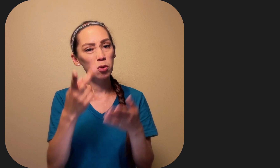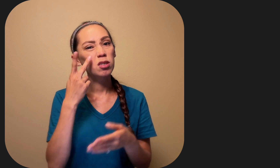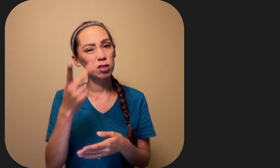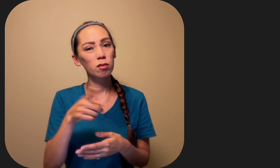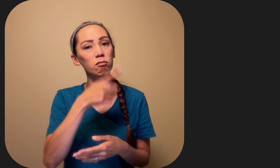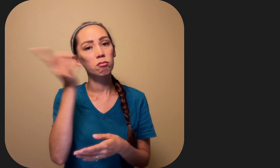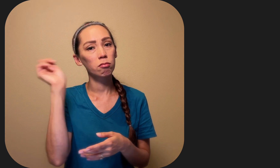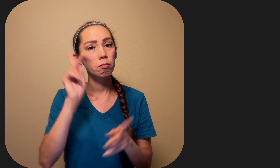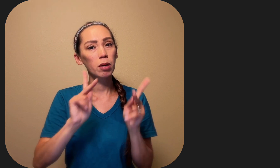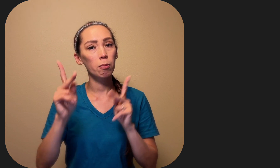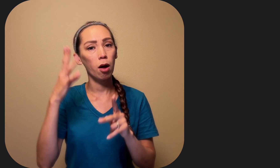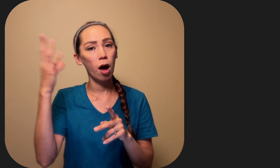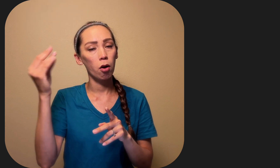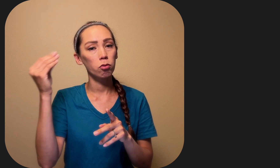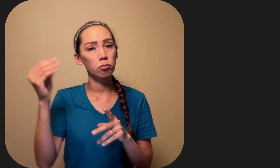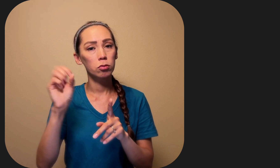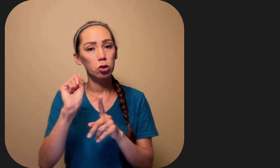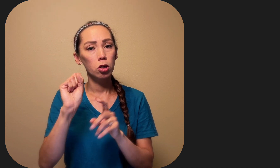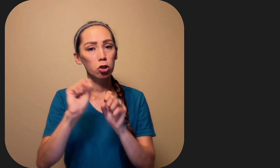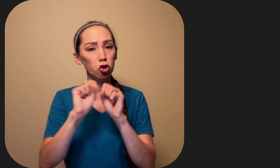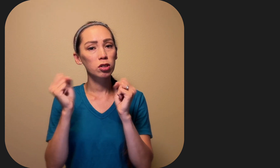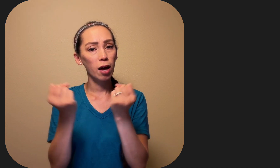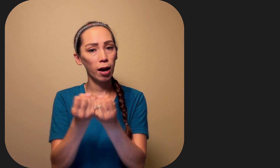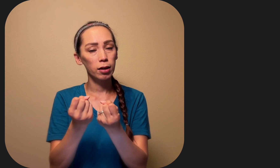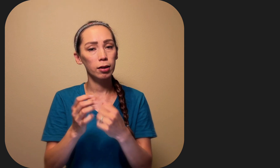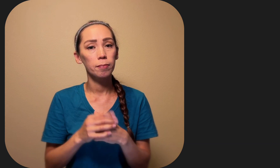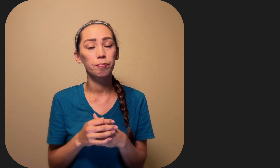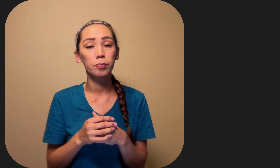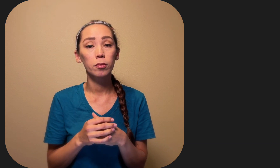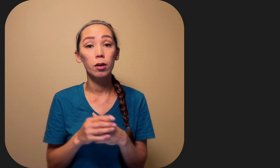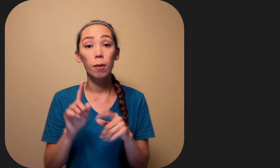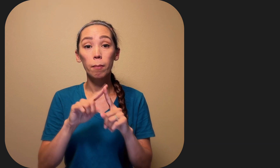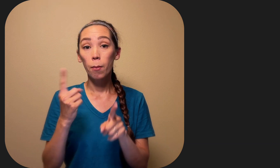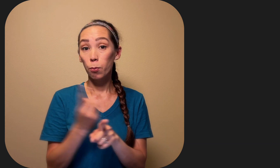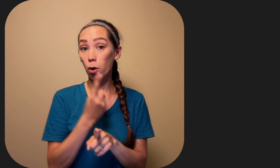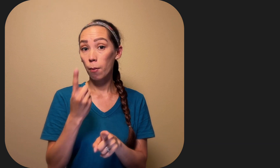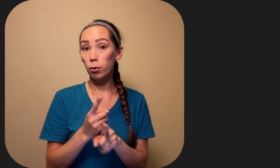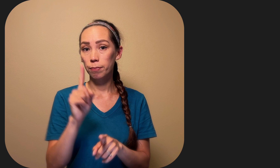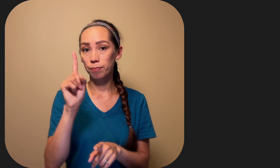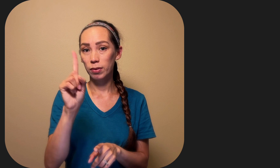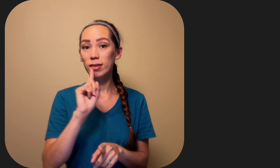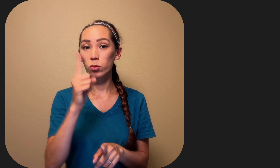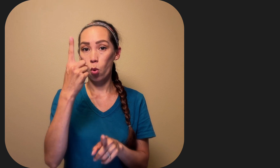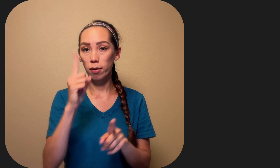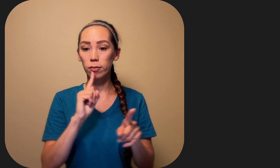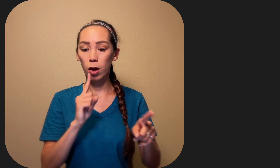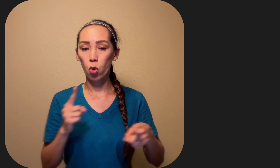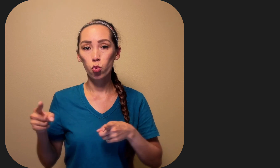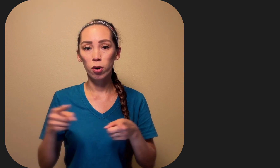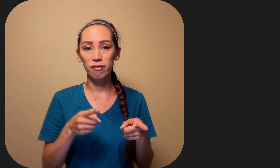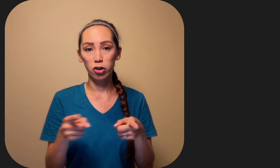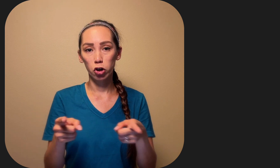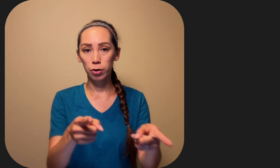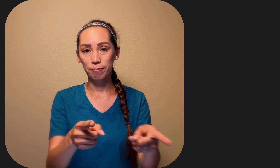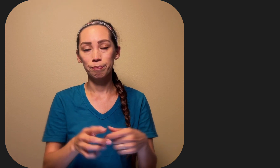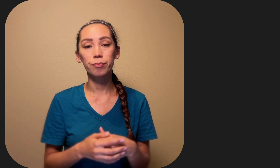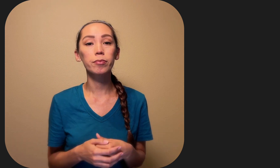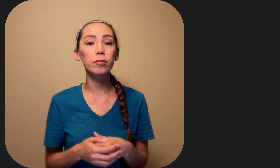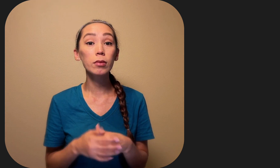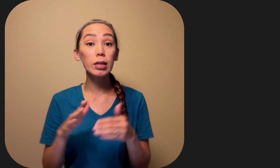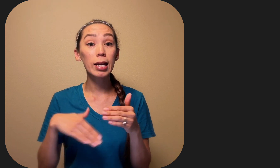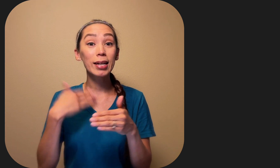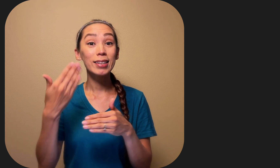river. So you may see that from time to time out in society as well. So, but the proper ASL way is the ones.